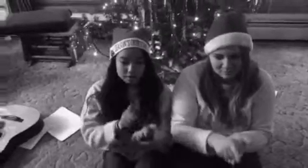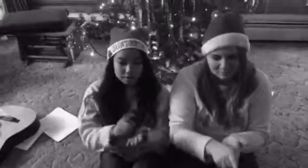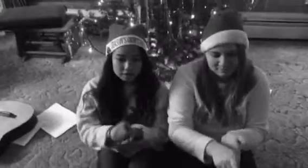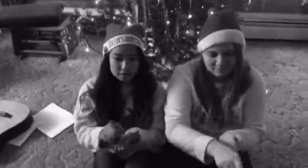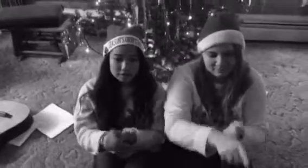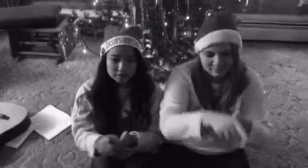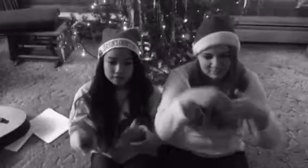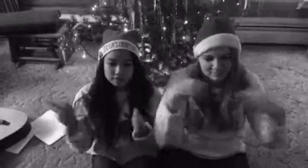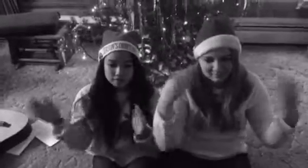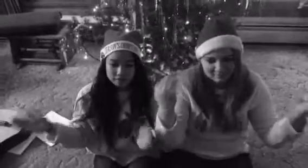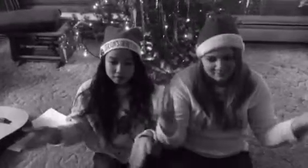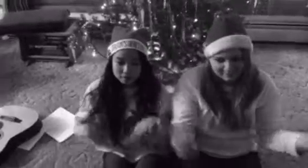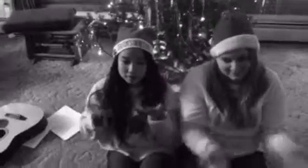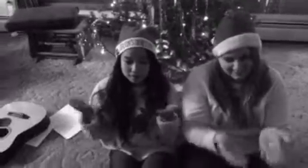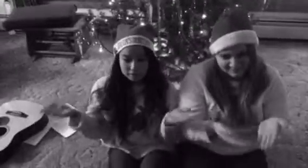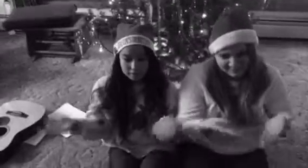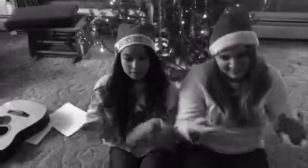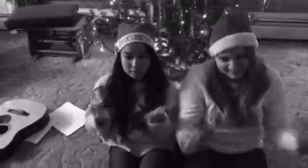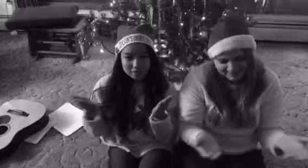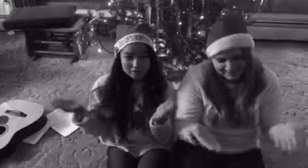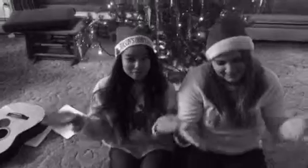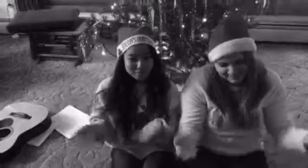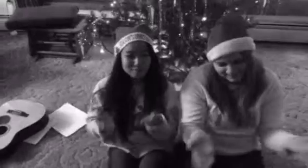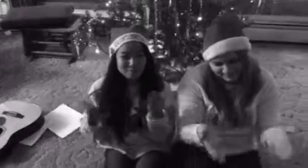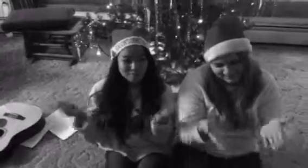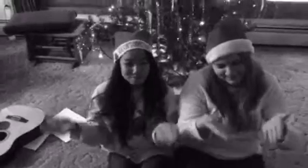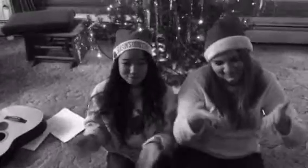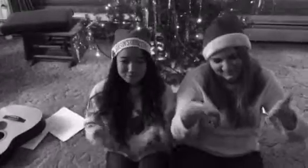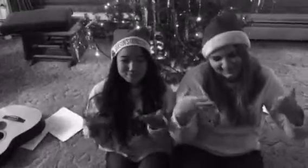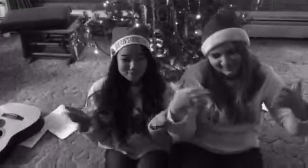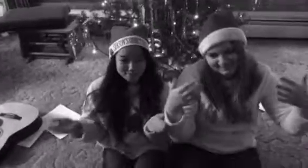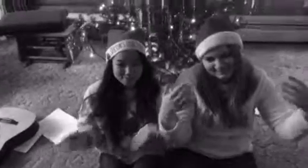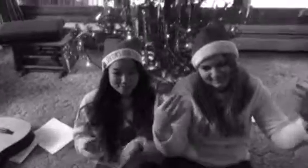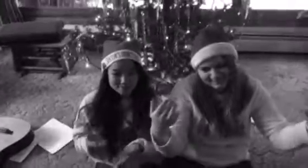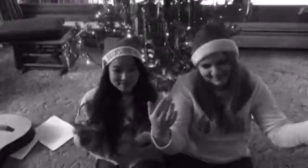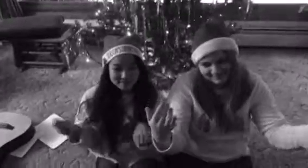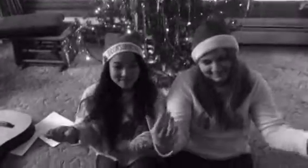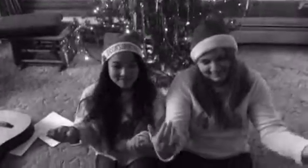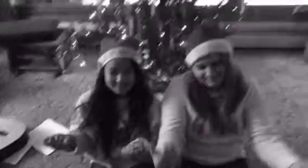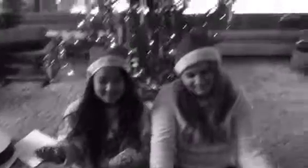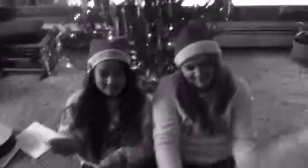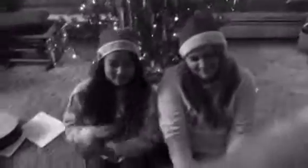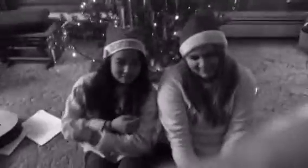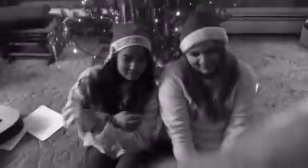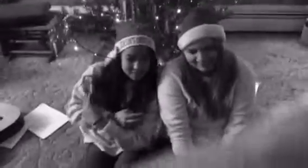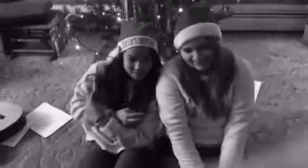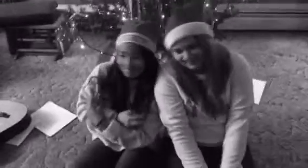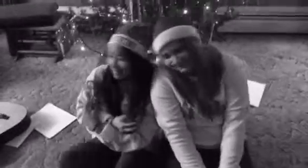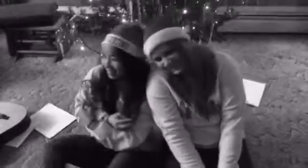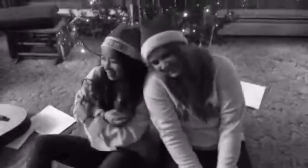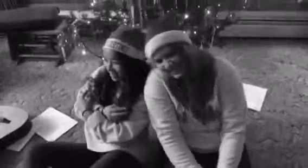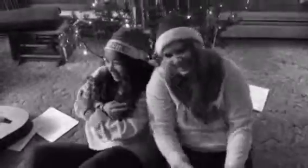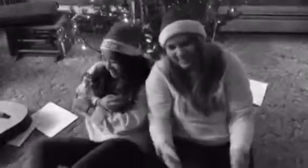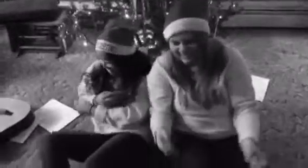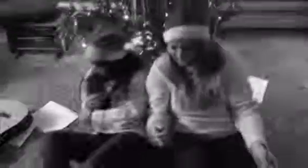love right where we are Lys Lys. 5th 5th 5th 5th 9th 11th 11th 11th 11th 11th